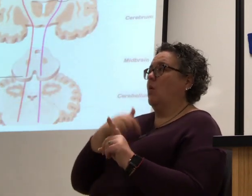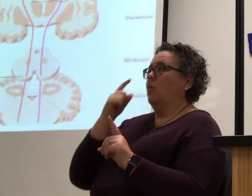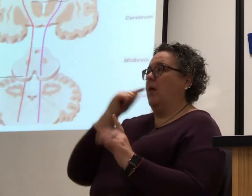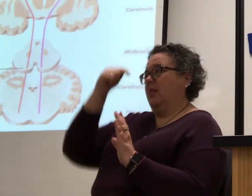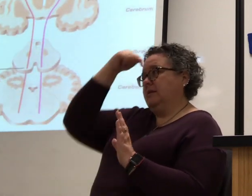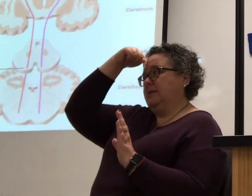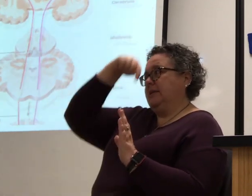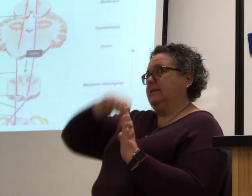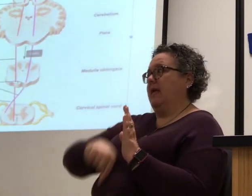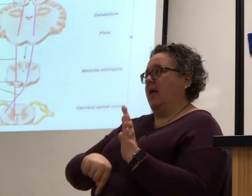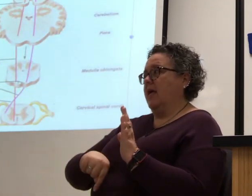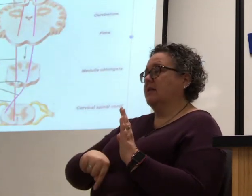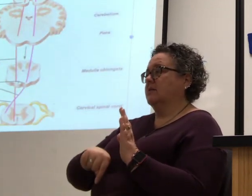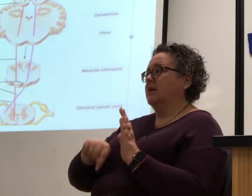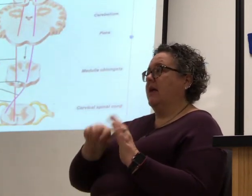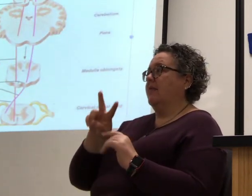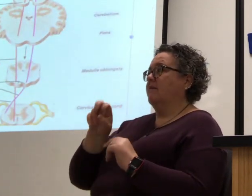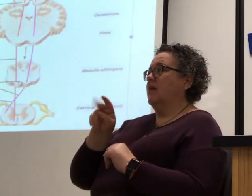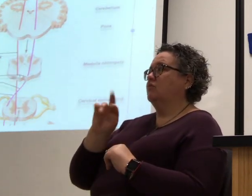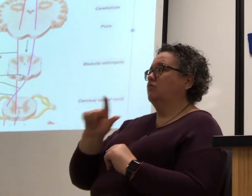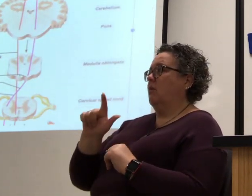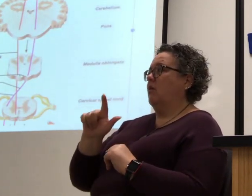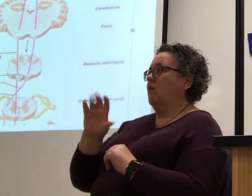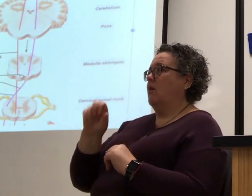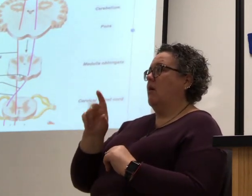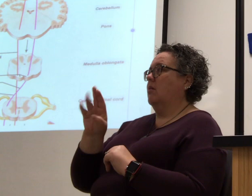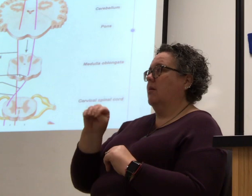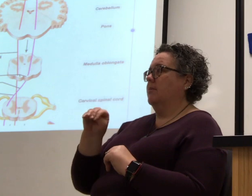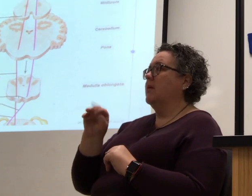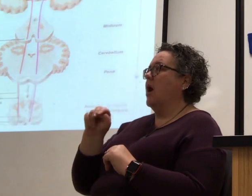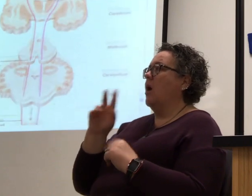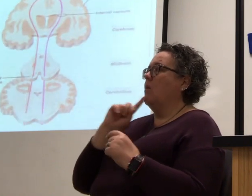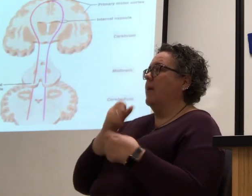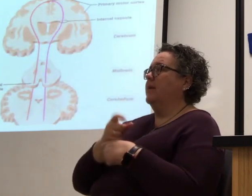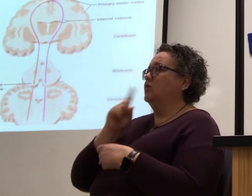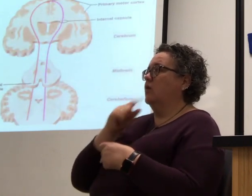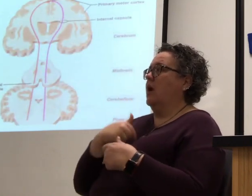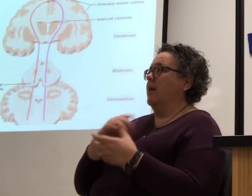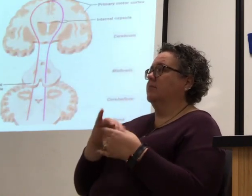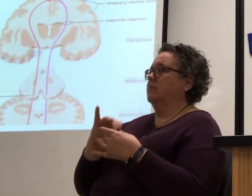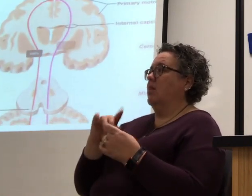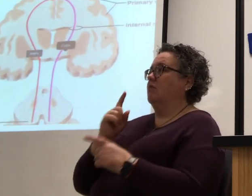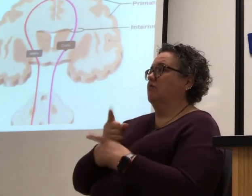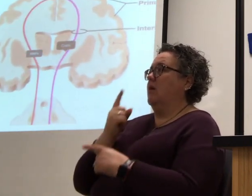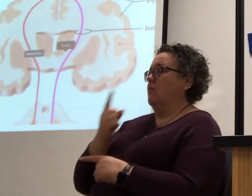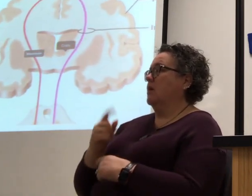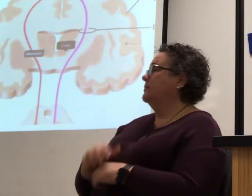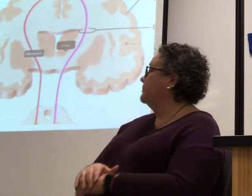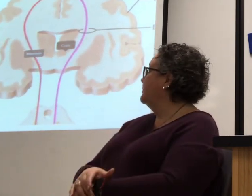descend in the ventral column there. Let me make sure I'm talking about the right one. Yeah, okay.